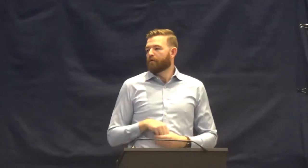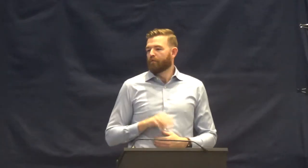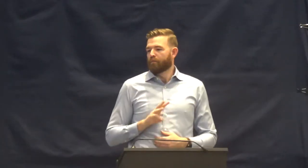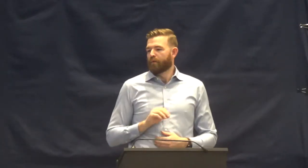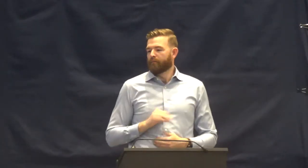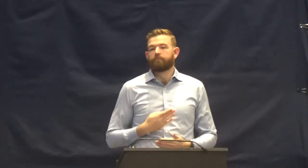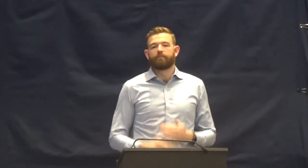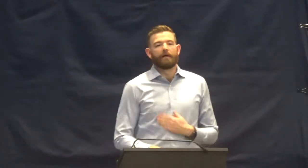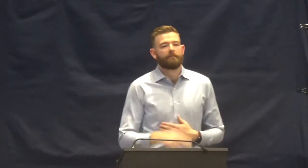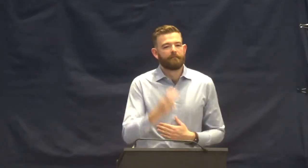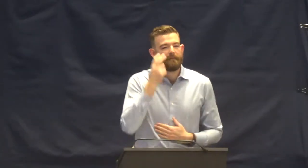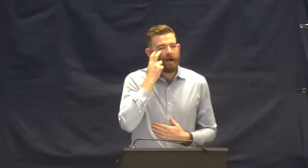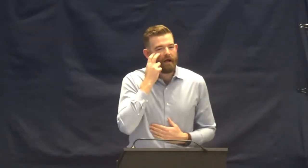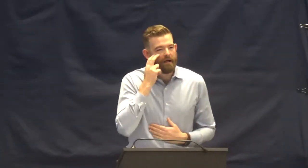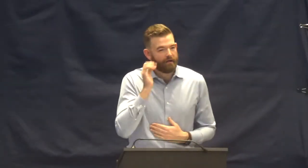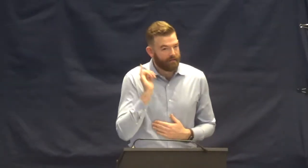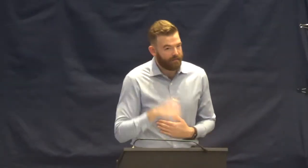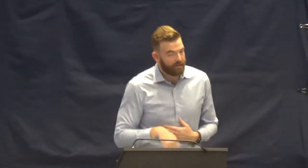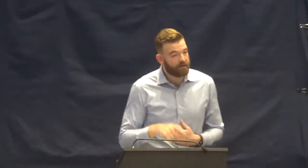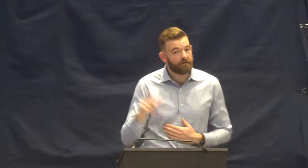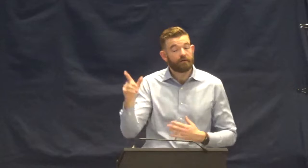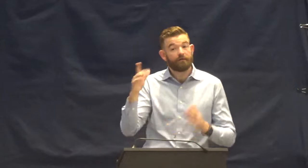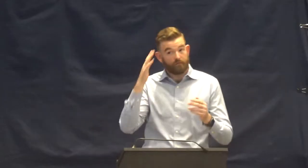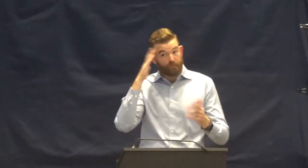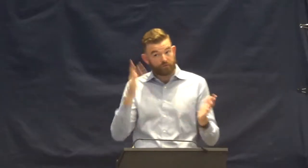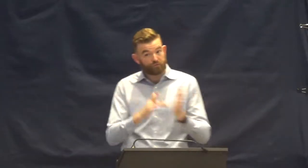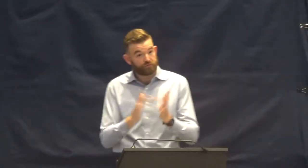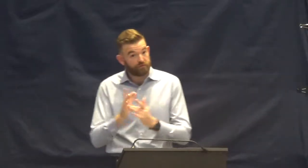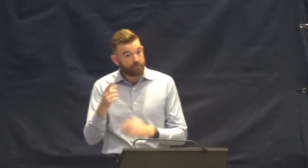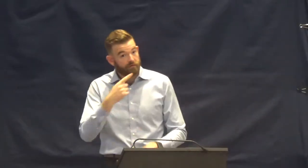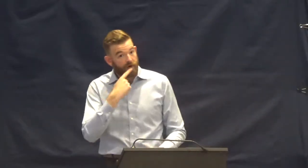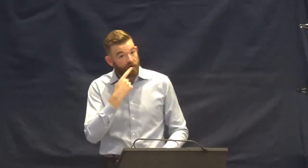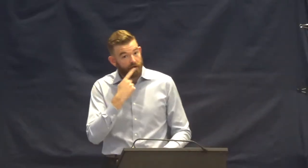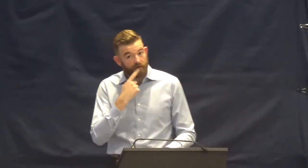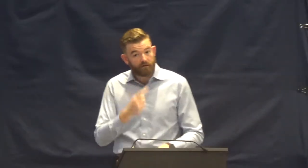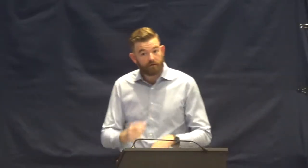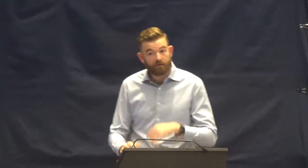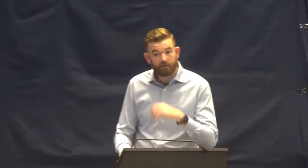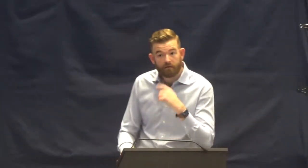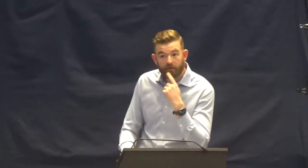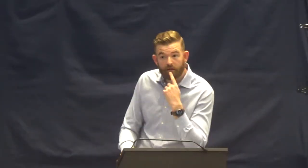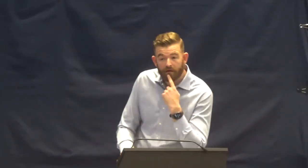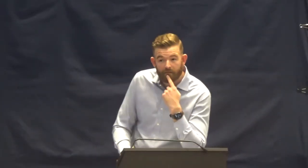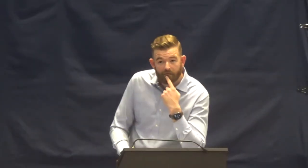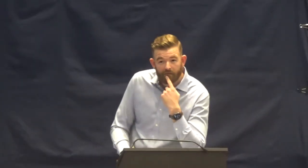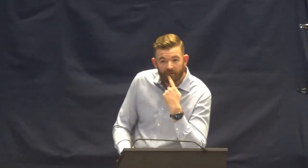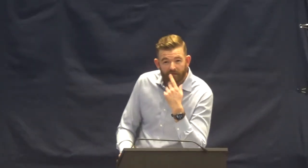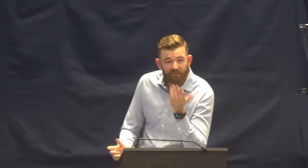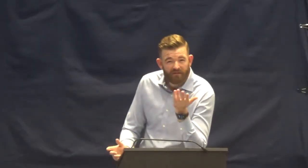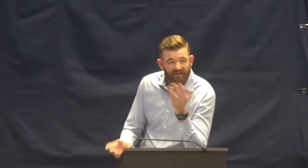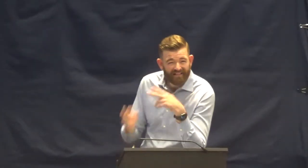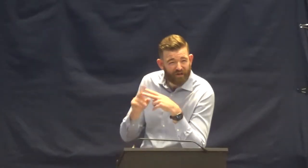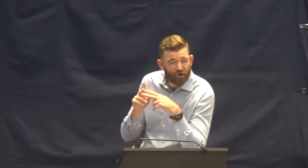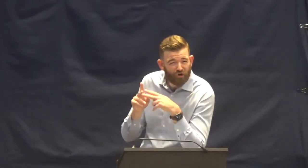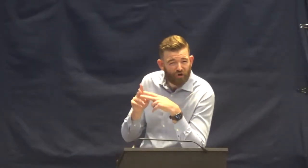understanding, they could sin and do something wrong within the womb, and so maybe that's what happened, and that's why this guy was born